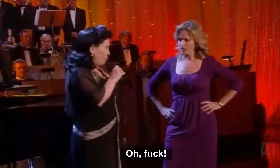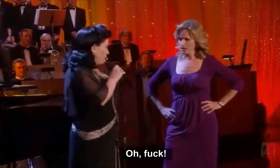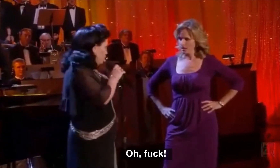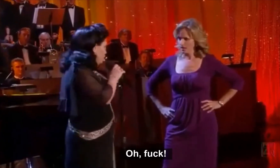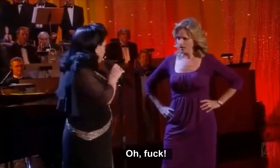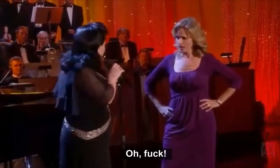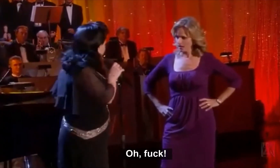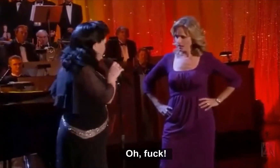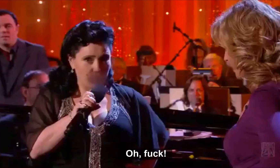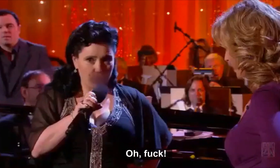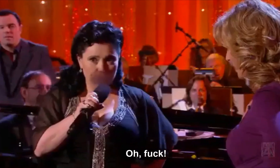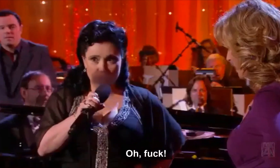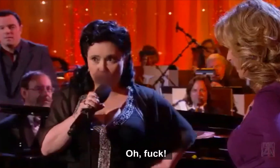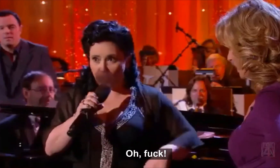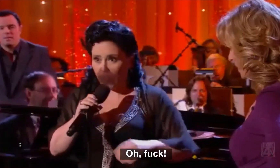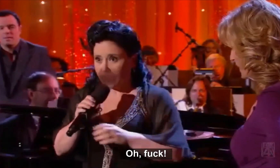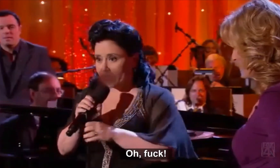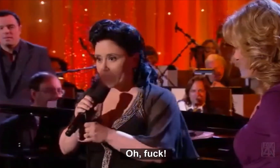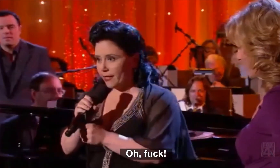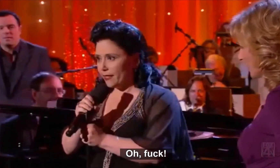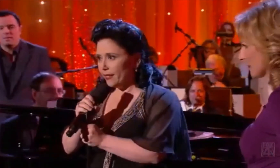Oh.